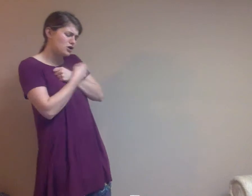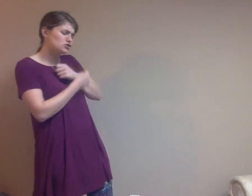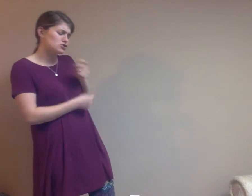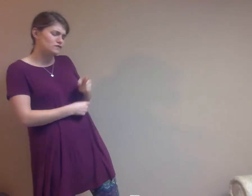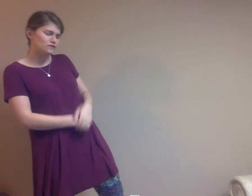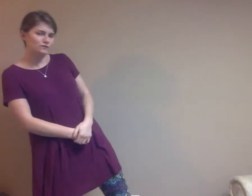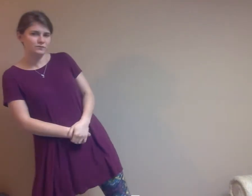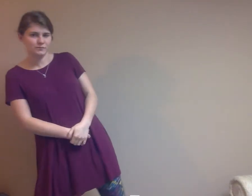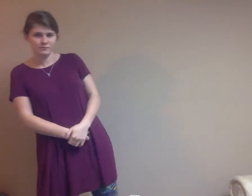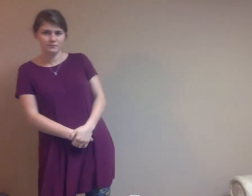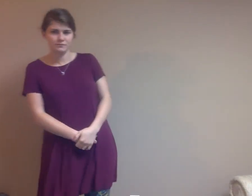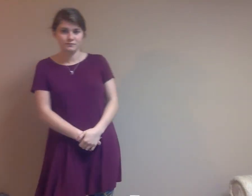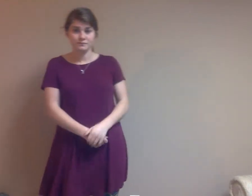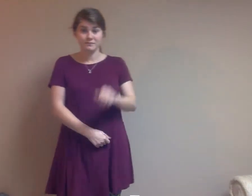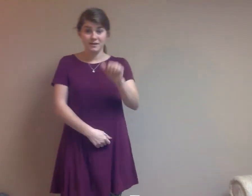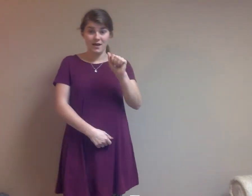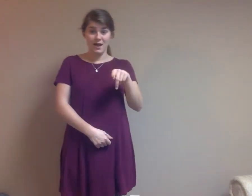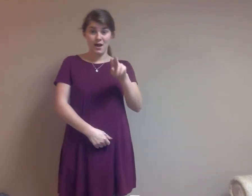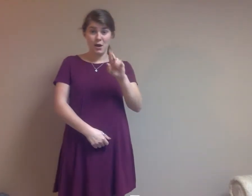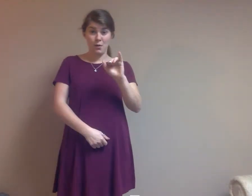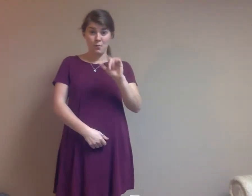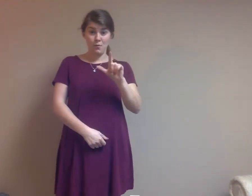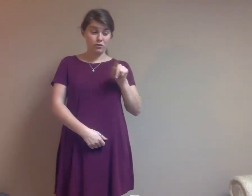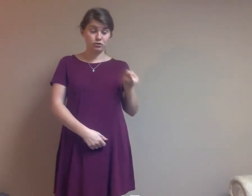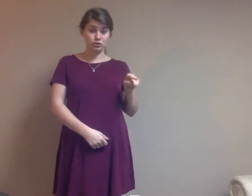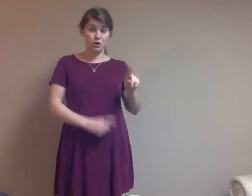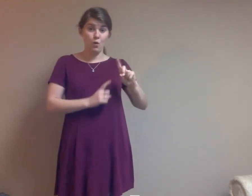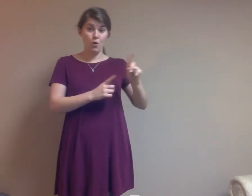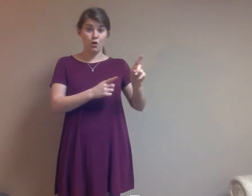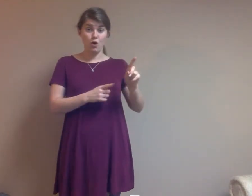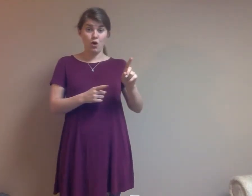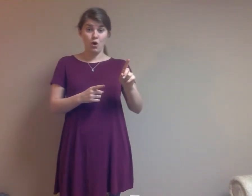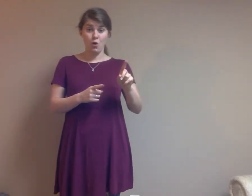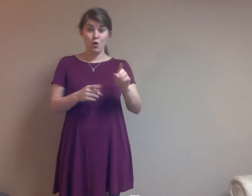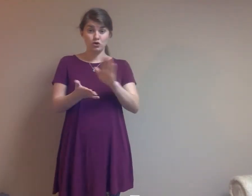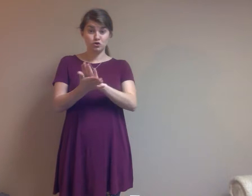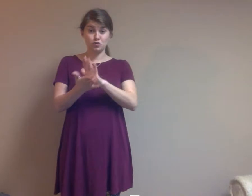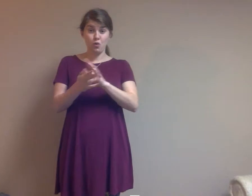April will be going to Highfield in Hampshire, one of the country's top prep schools.